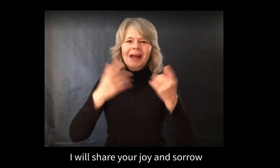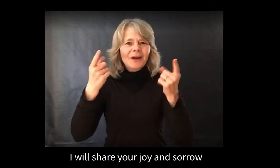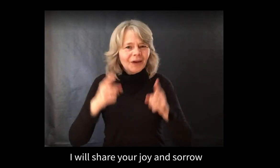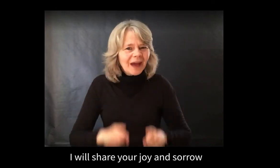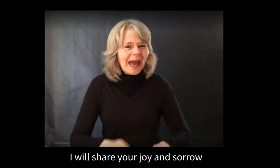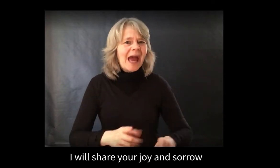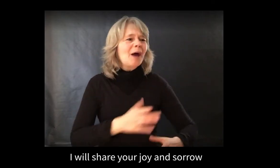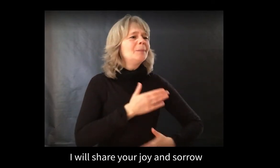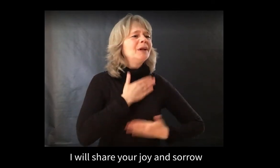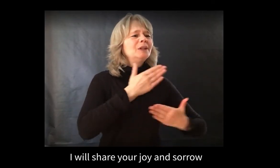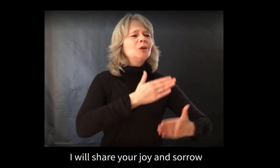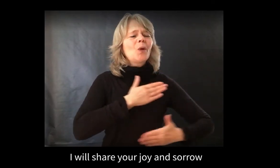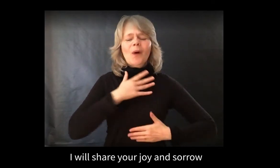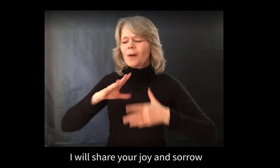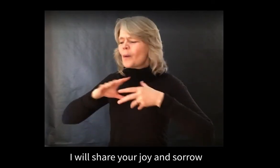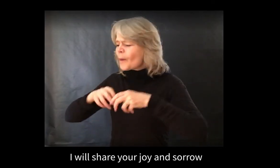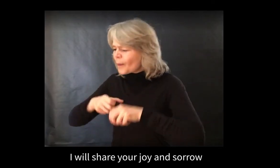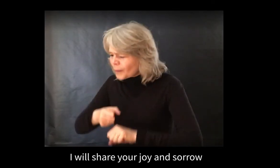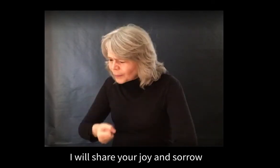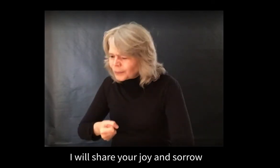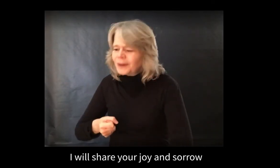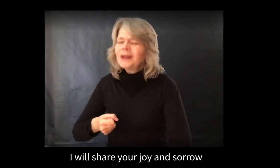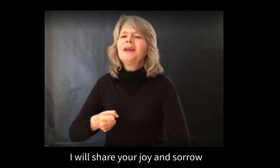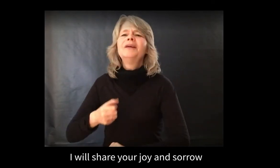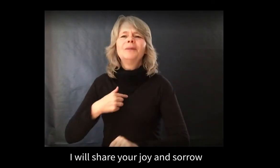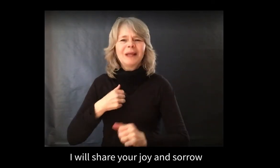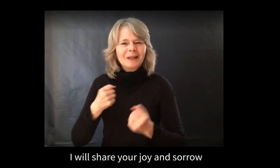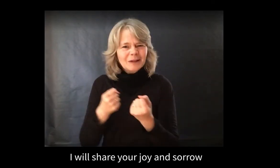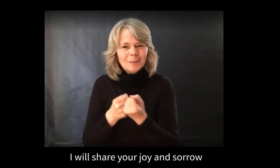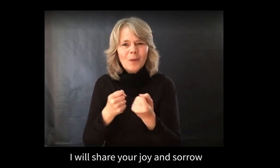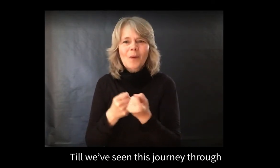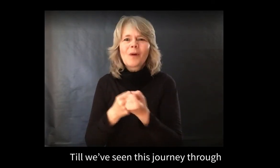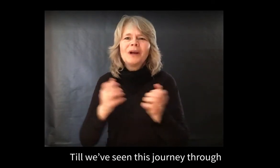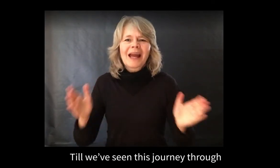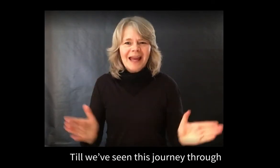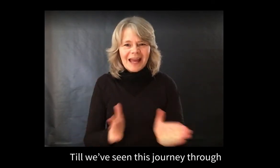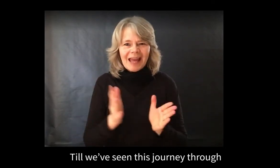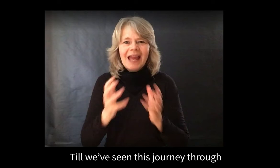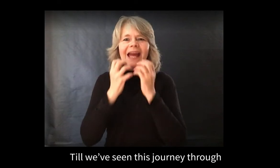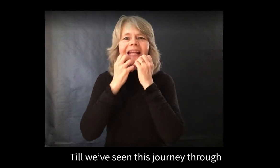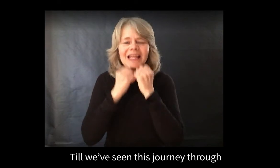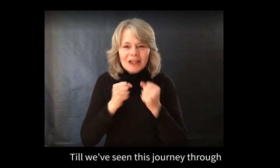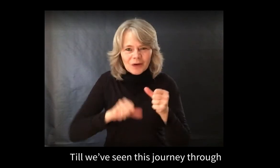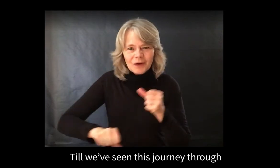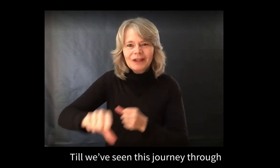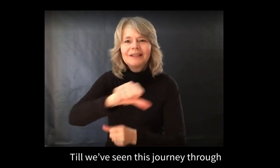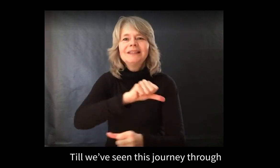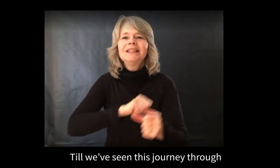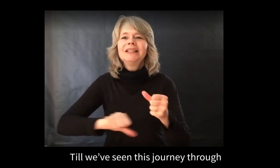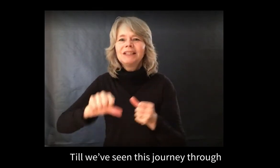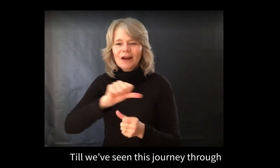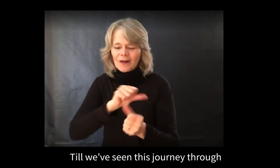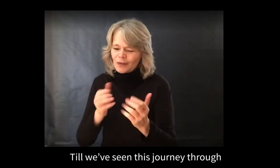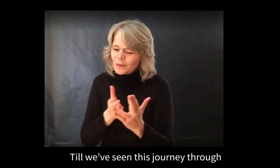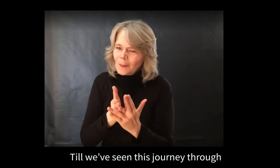laugh with you. I will share joy and sorrow till